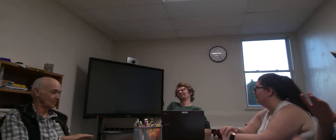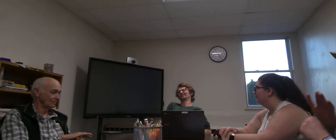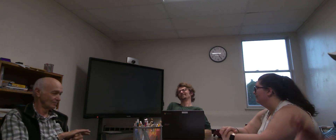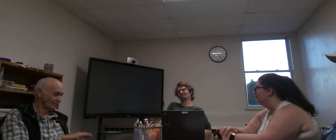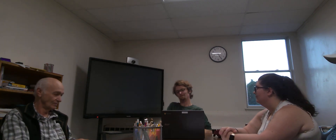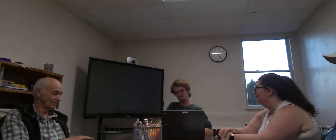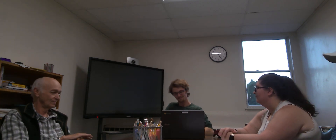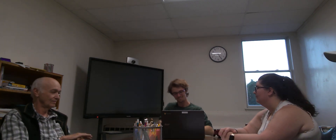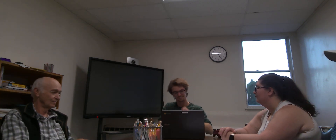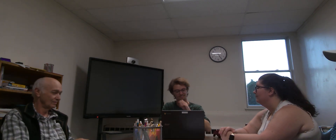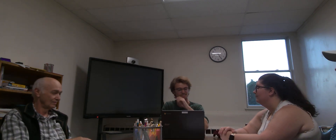it.